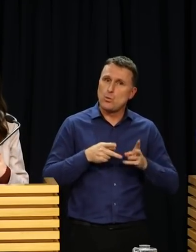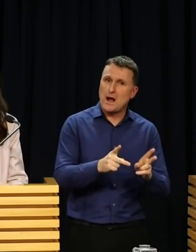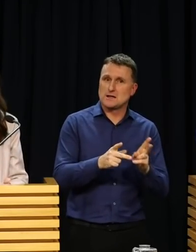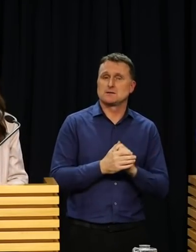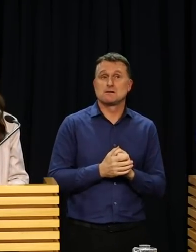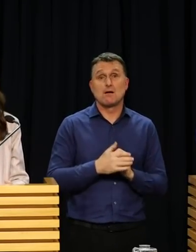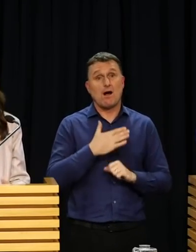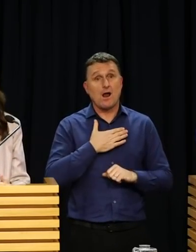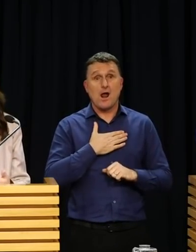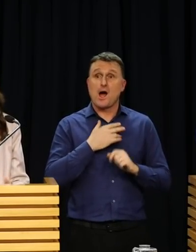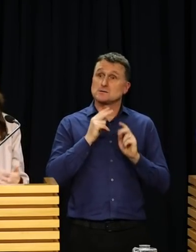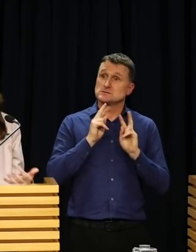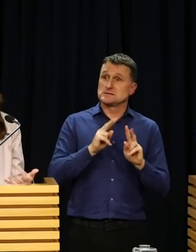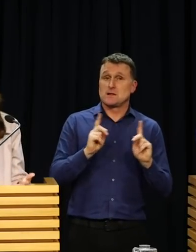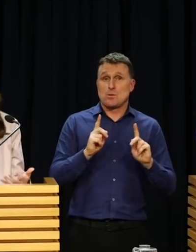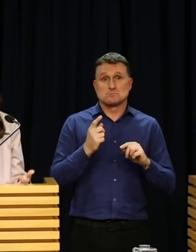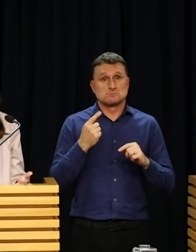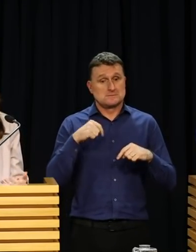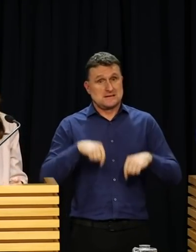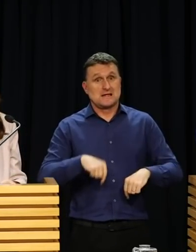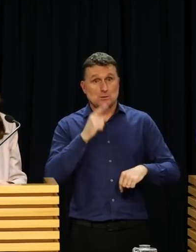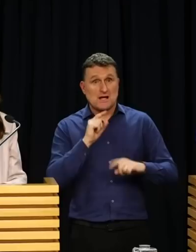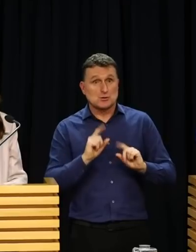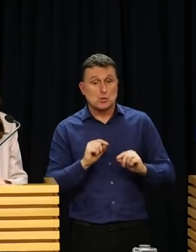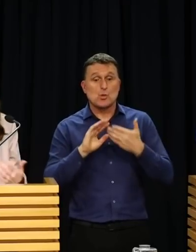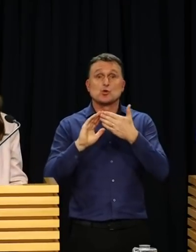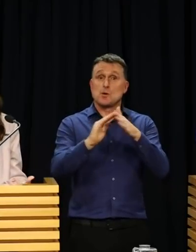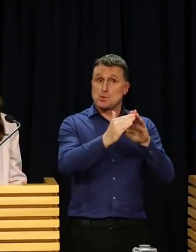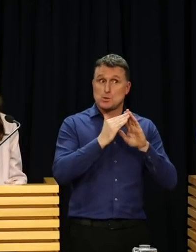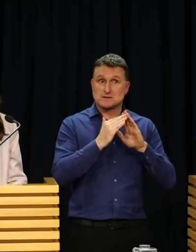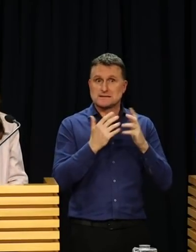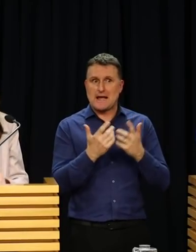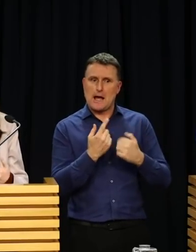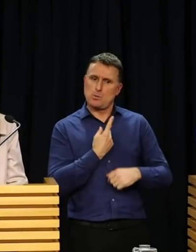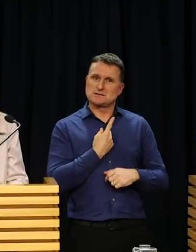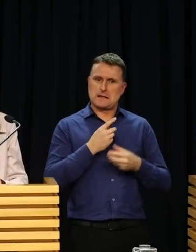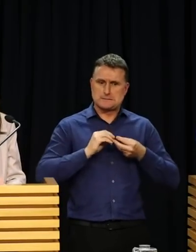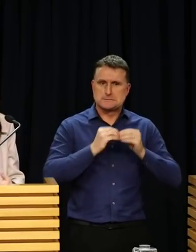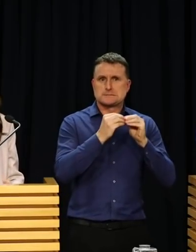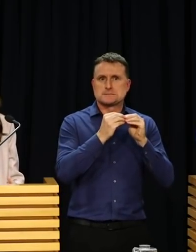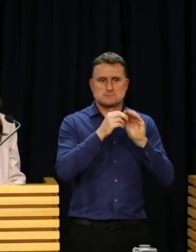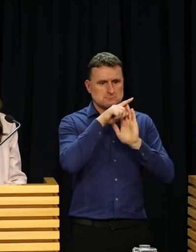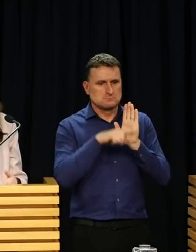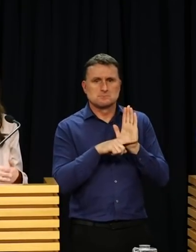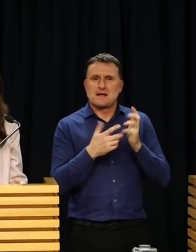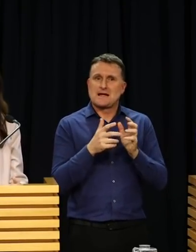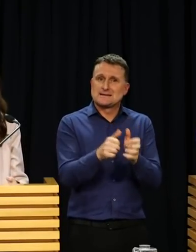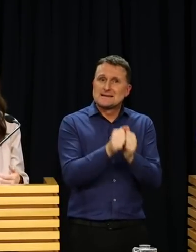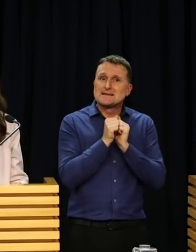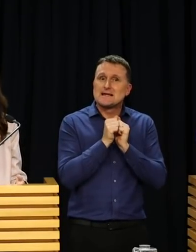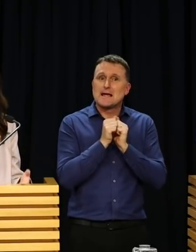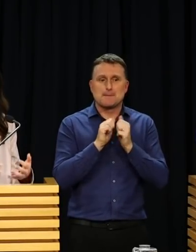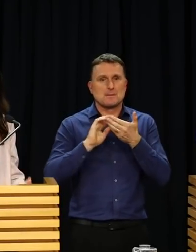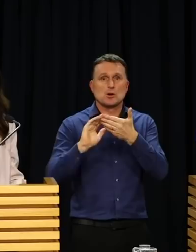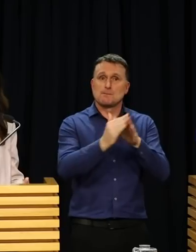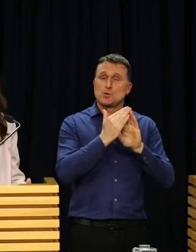building our own evidence base for the way that we wish to keep our communities safer, which will mean having an approach that